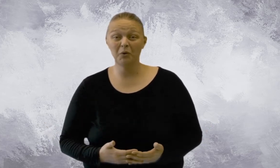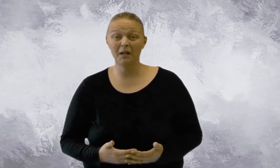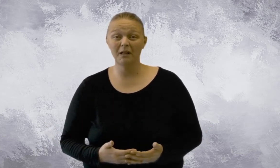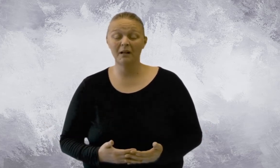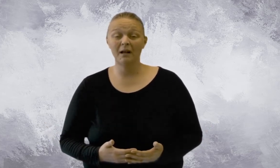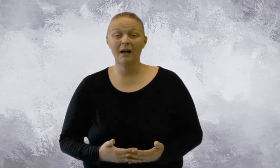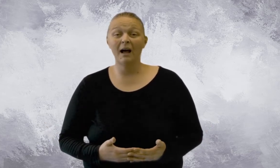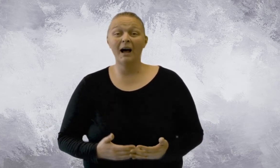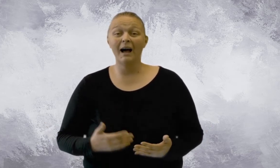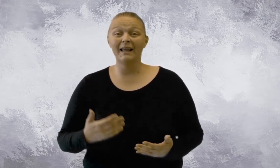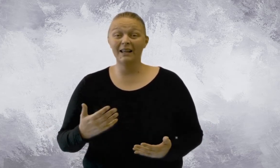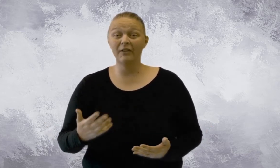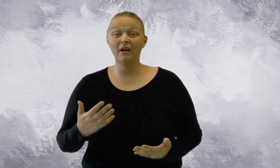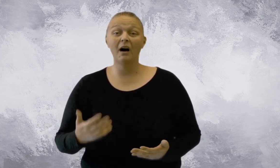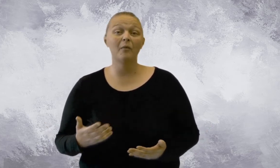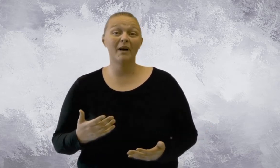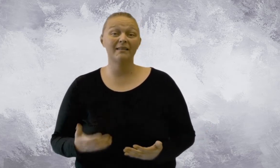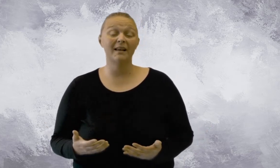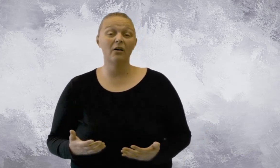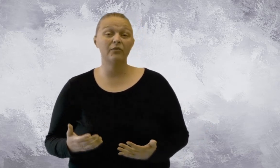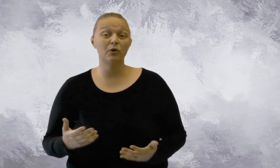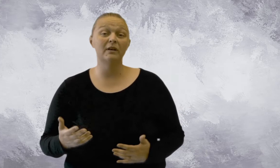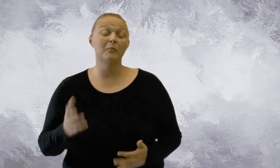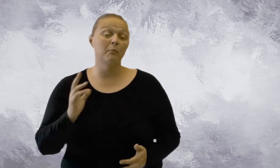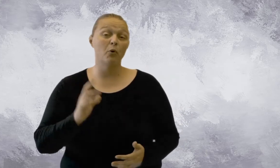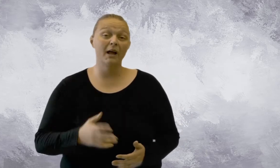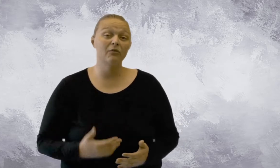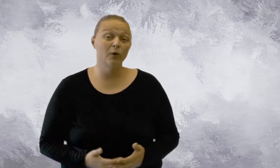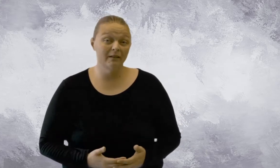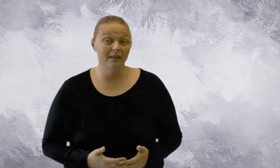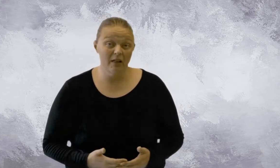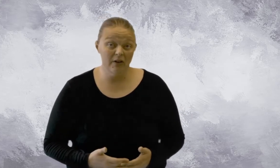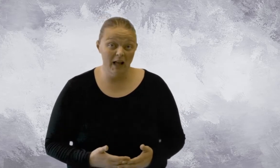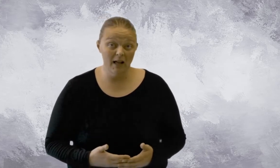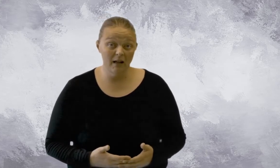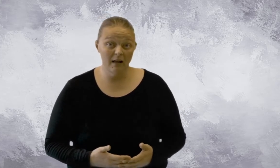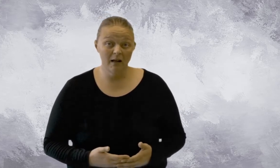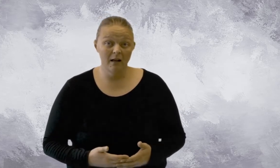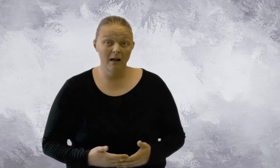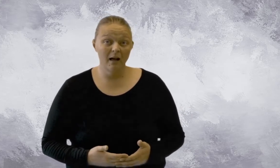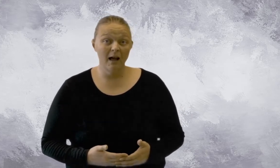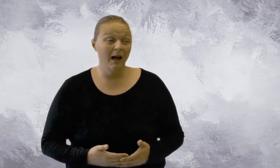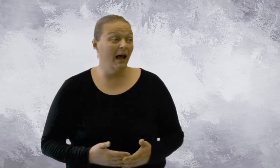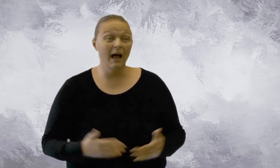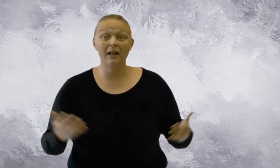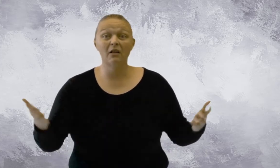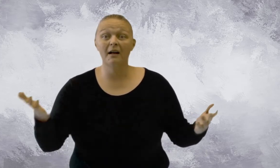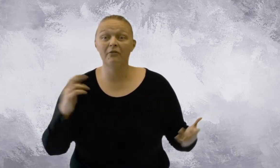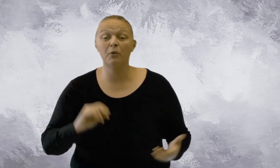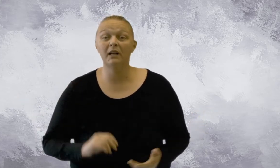doing. I even caught myself using my brain voice the other day and thought everyone could